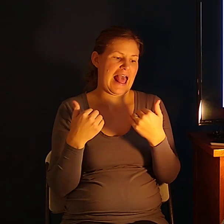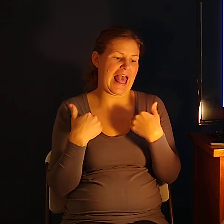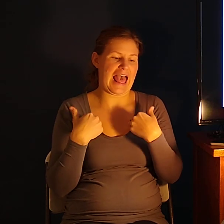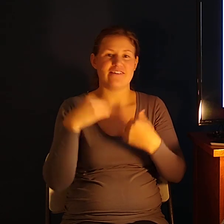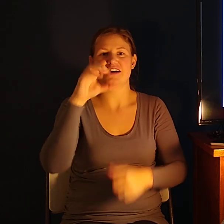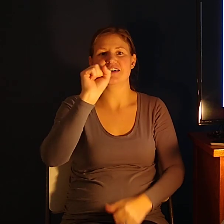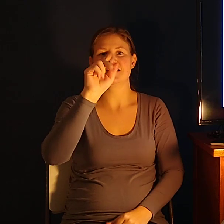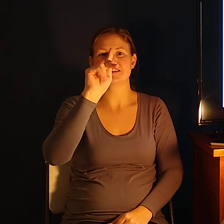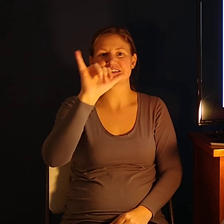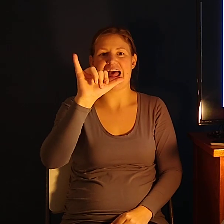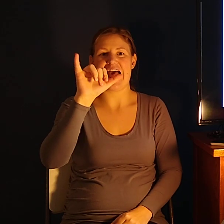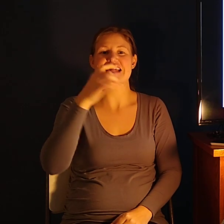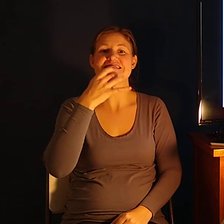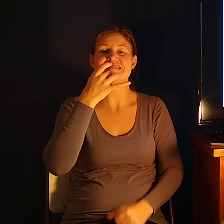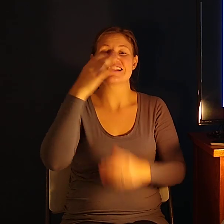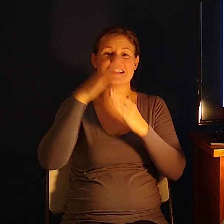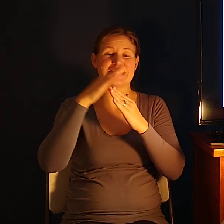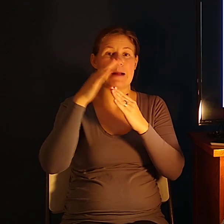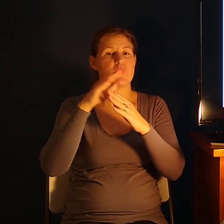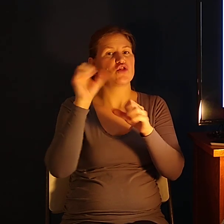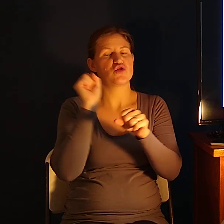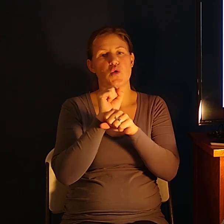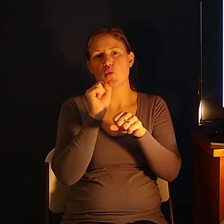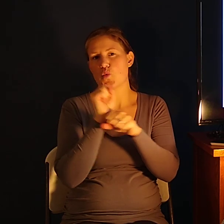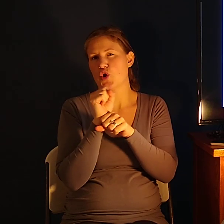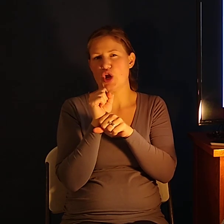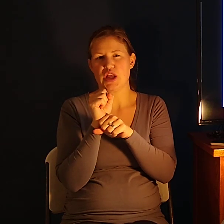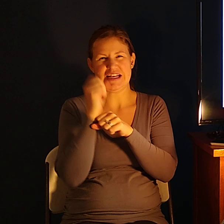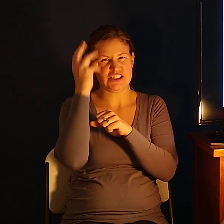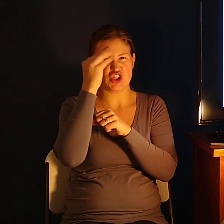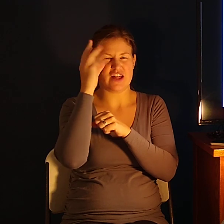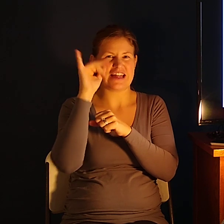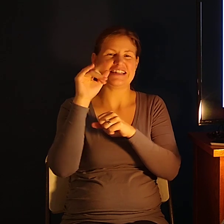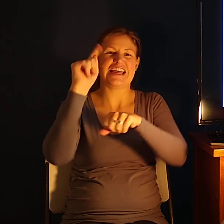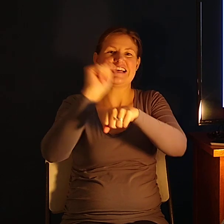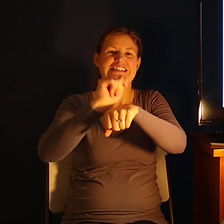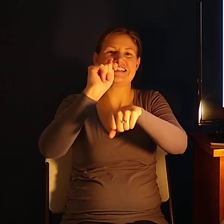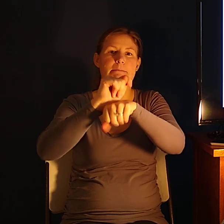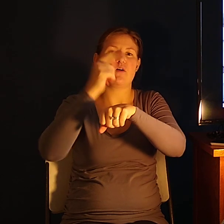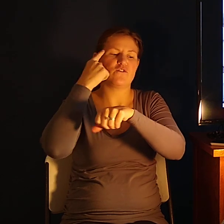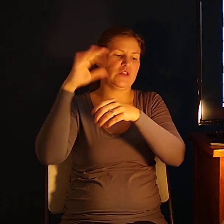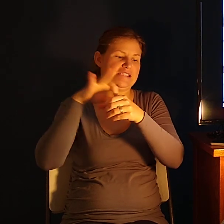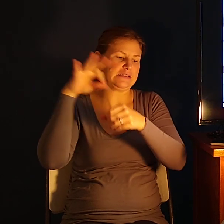the top. The work is conceived as a temple of the spirit.